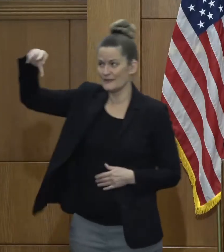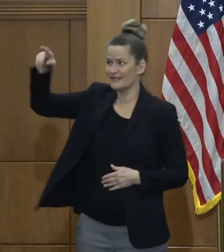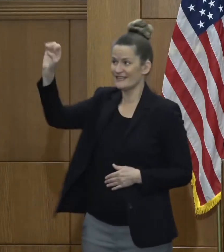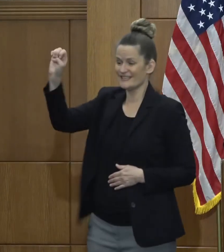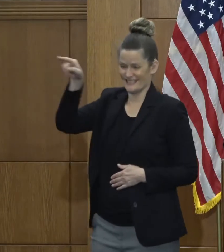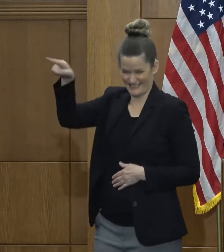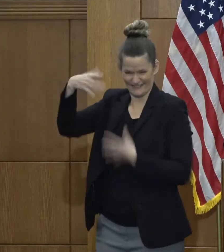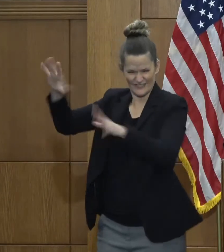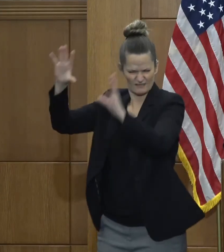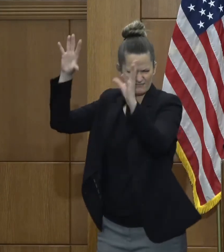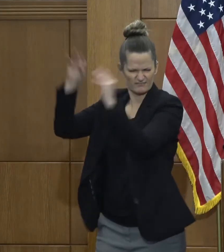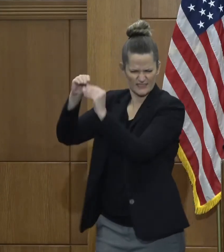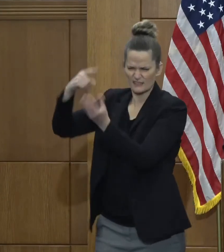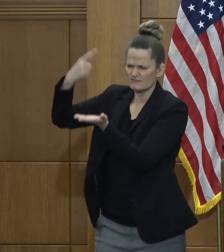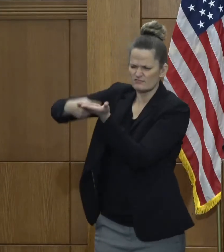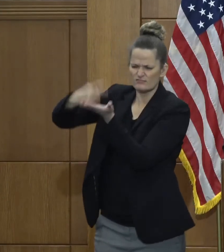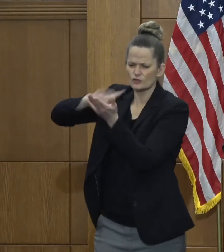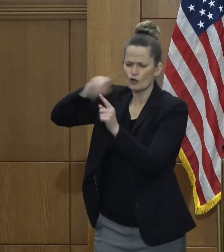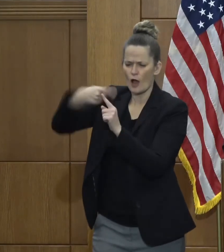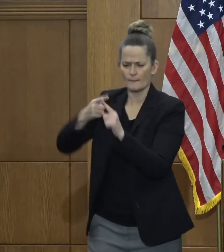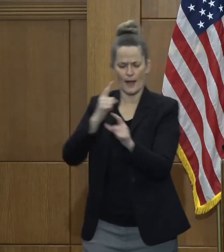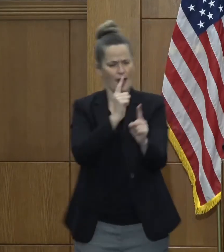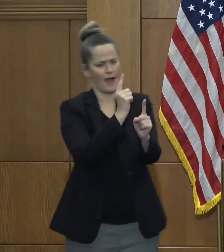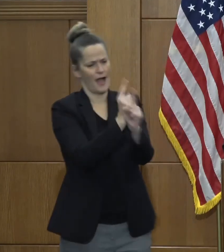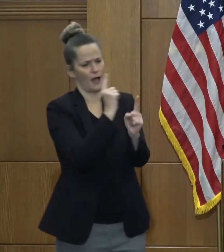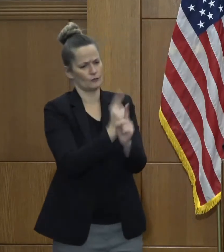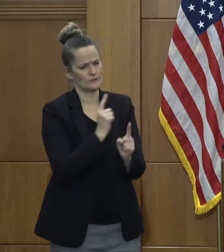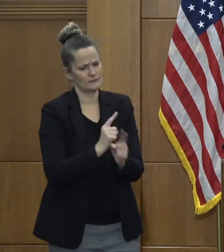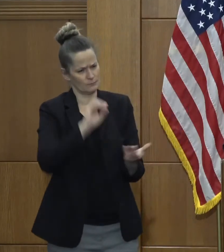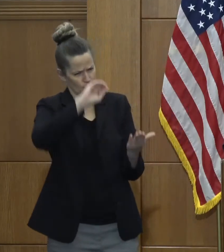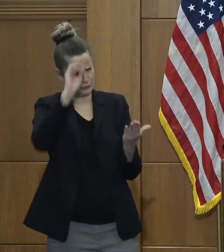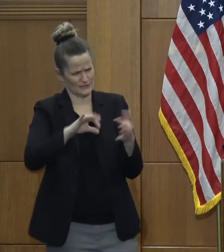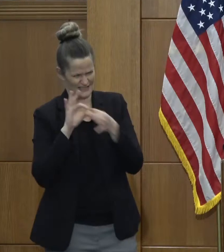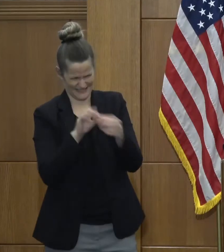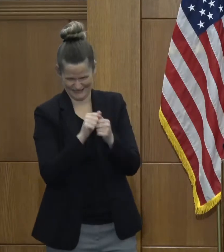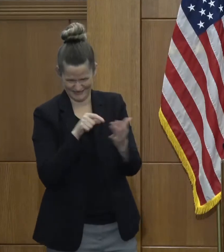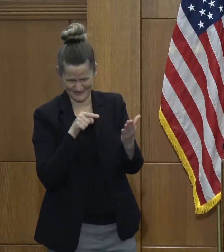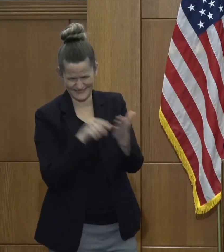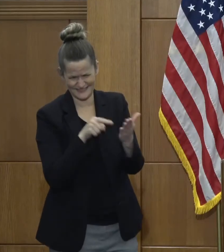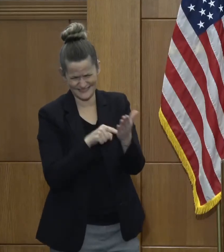accuracy percentage on what you believed the system would catch.